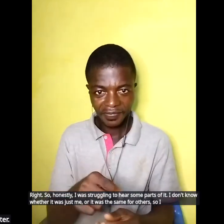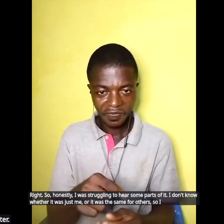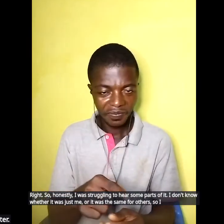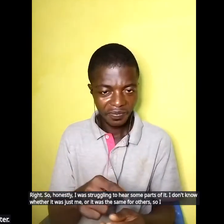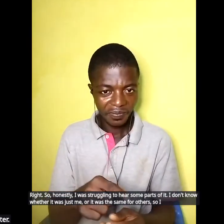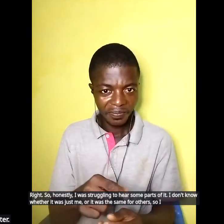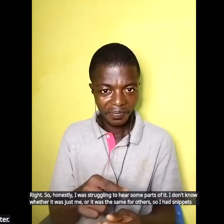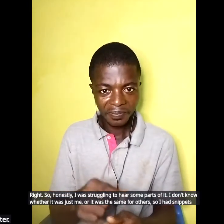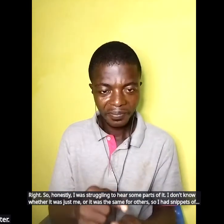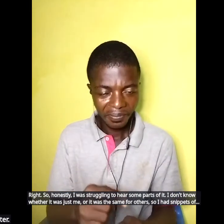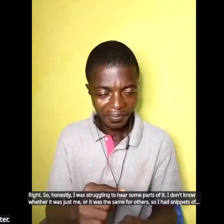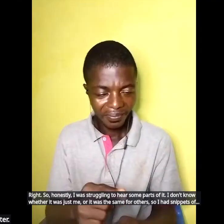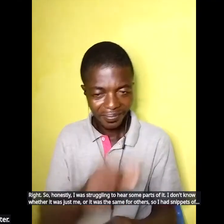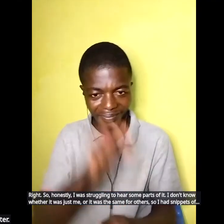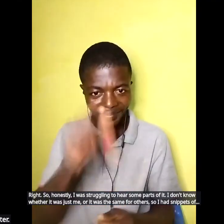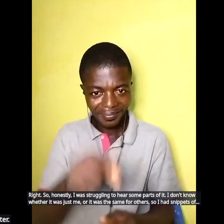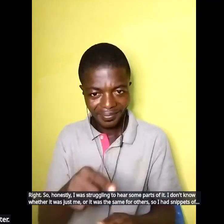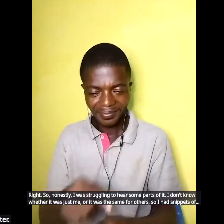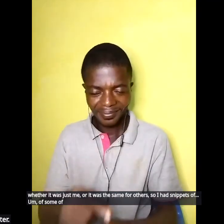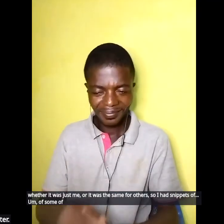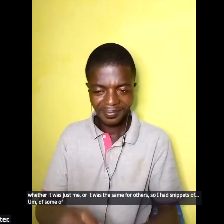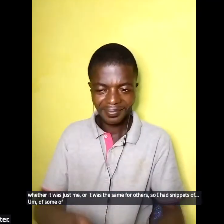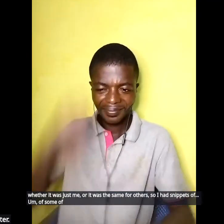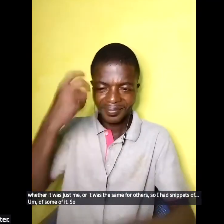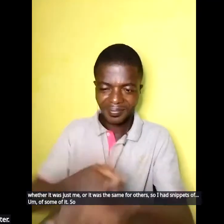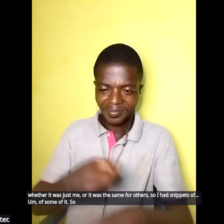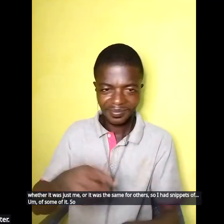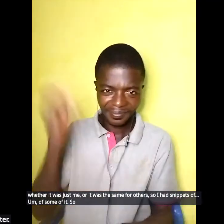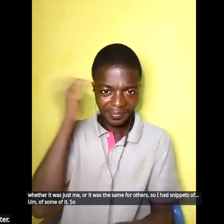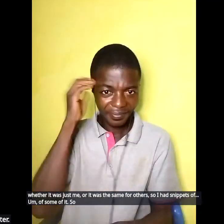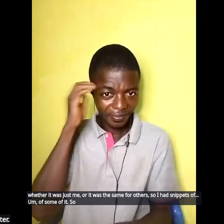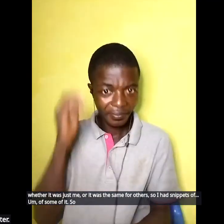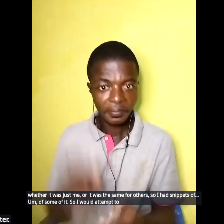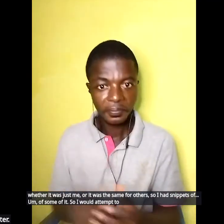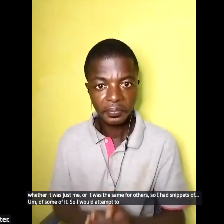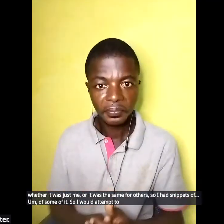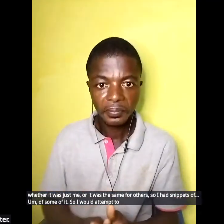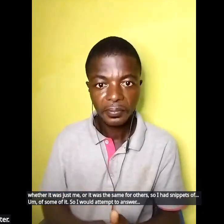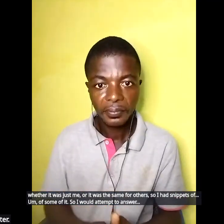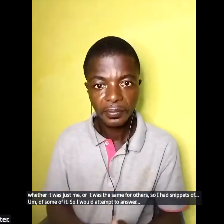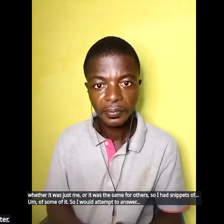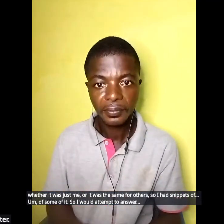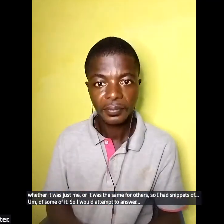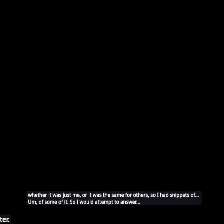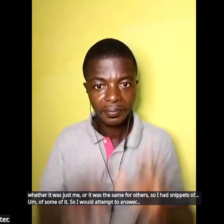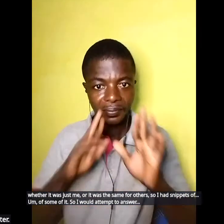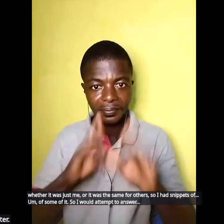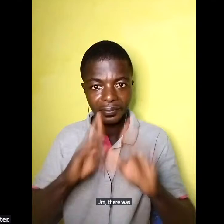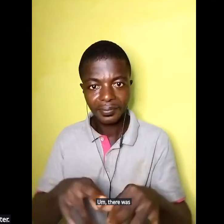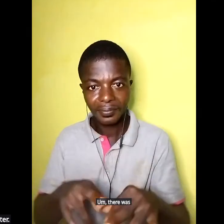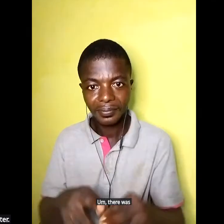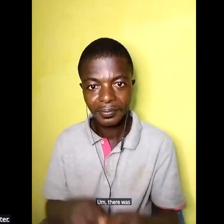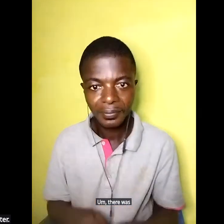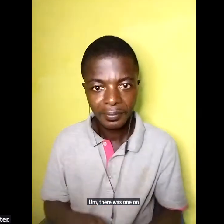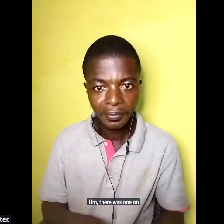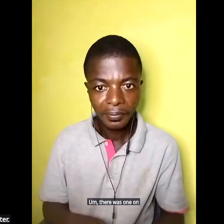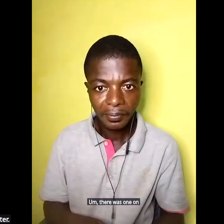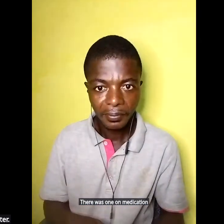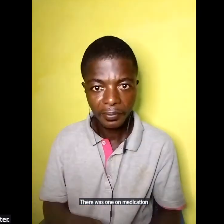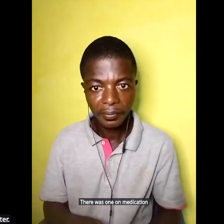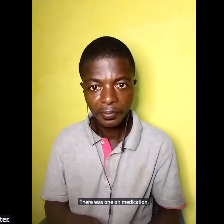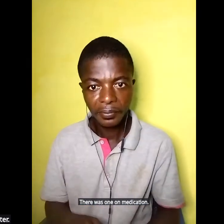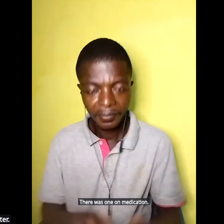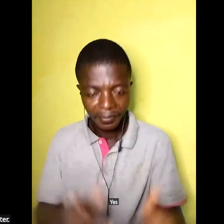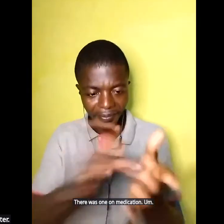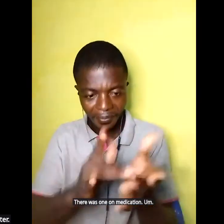snippets of some of it. So I would attempt to answer. There was one on medication.